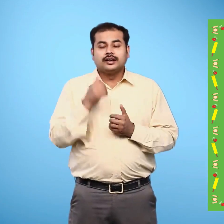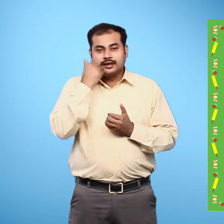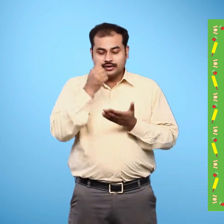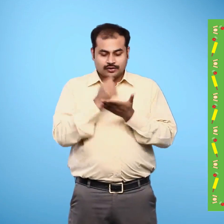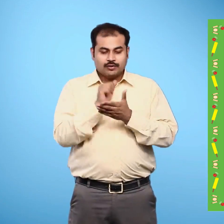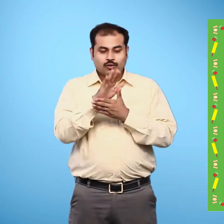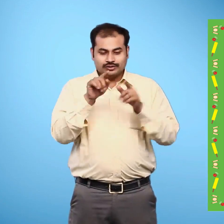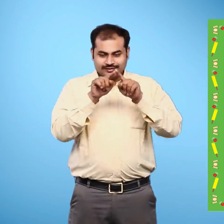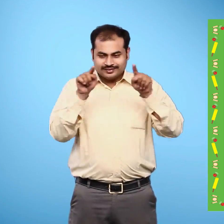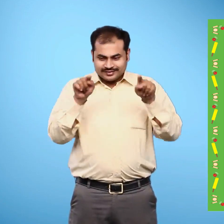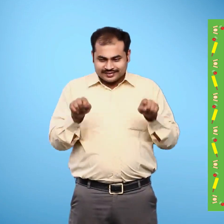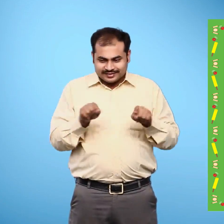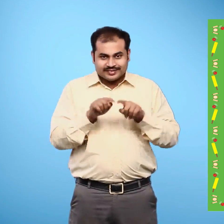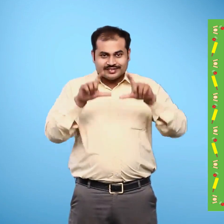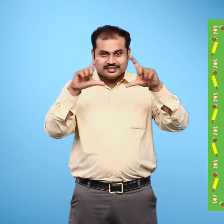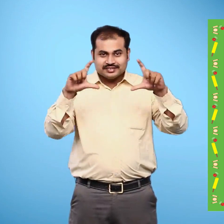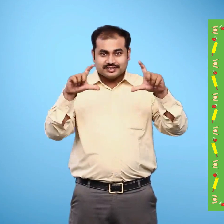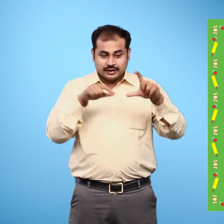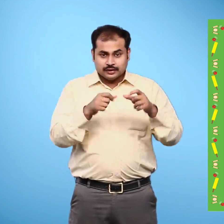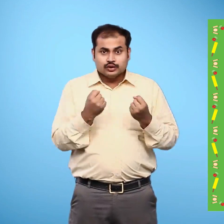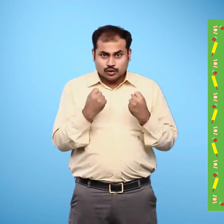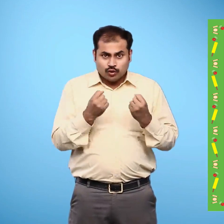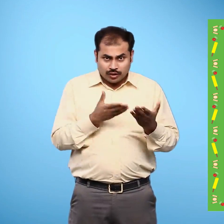How Strong is a Postcard?